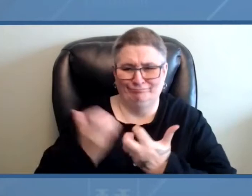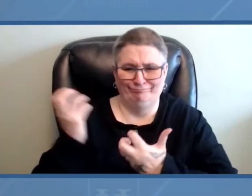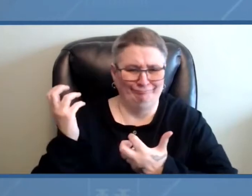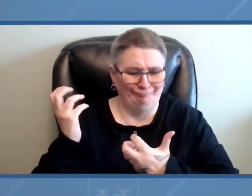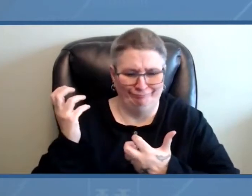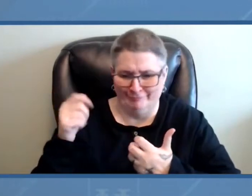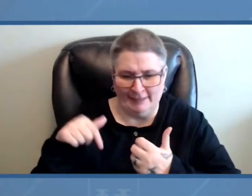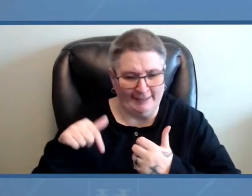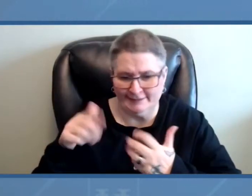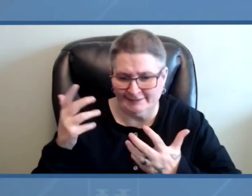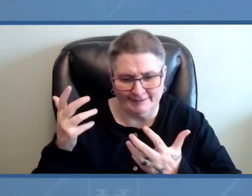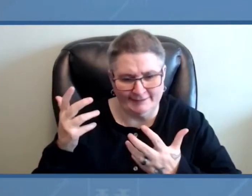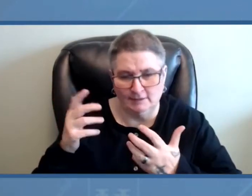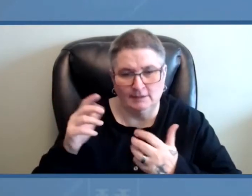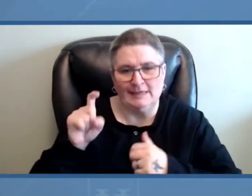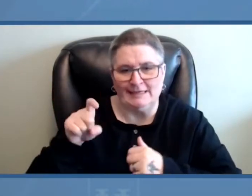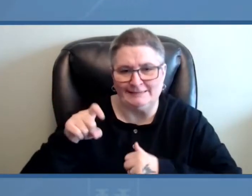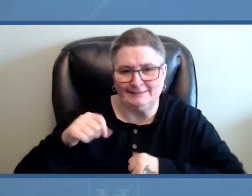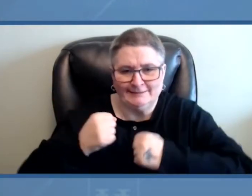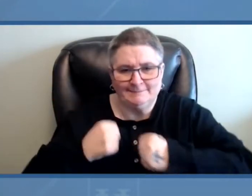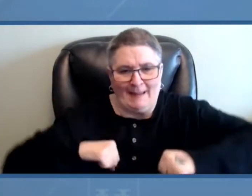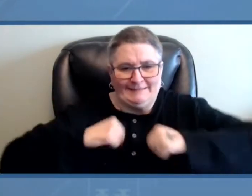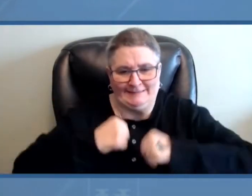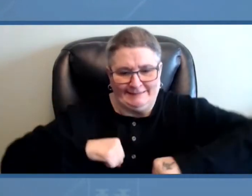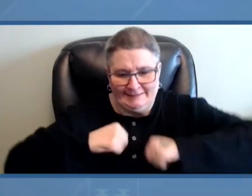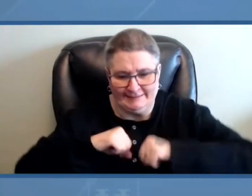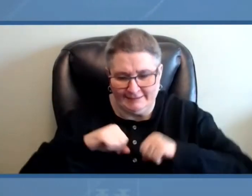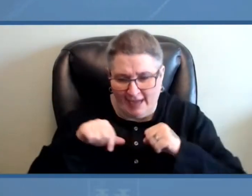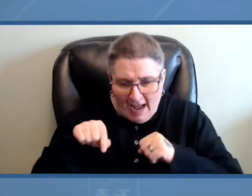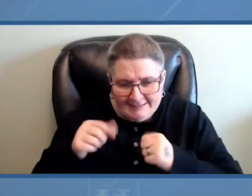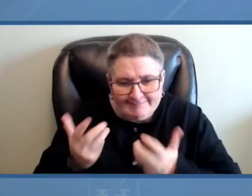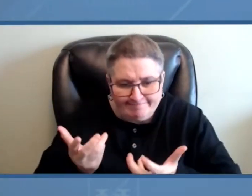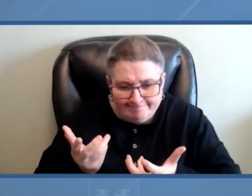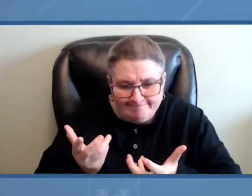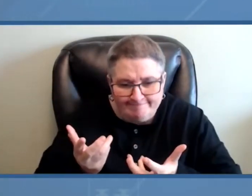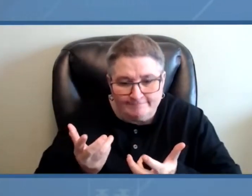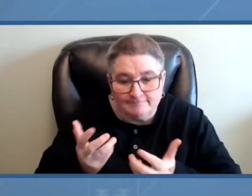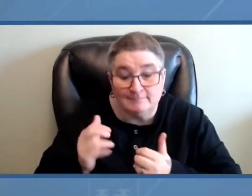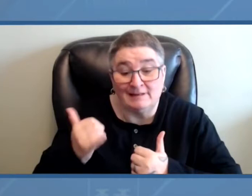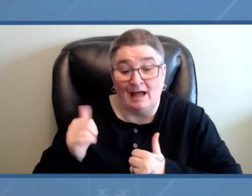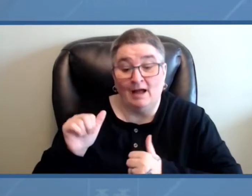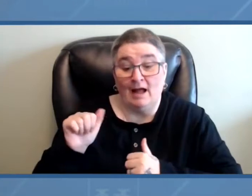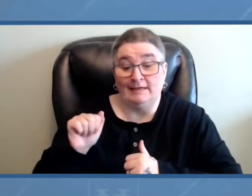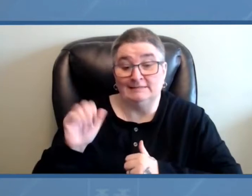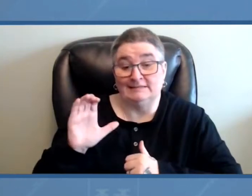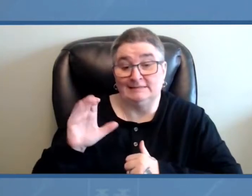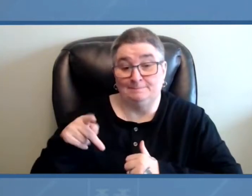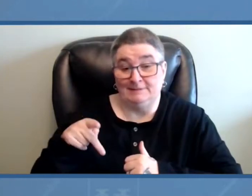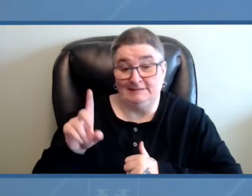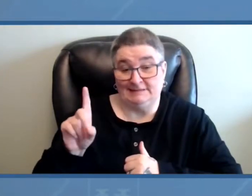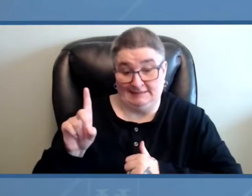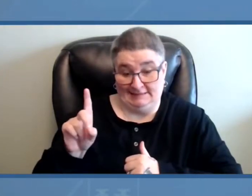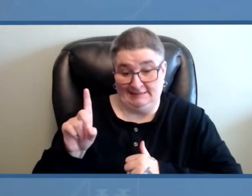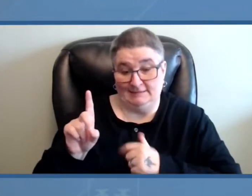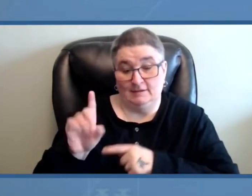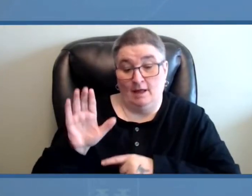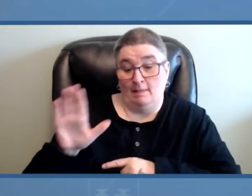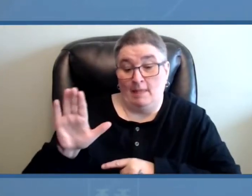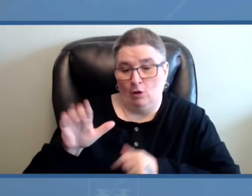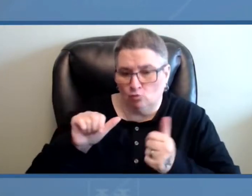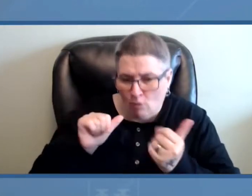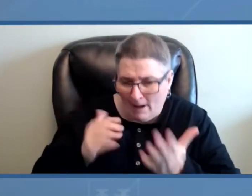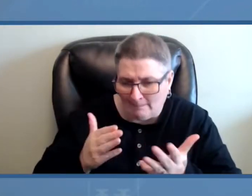be installed due to a lack of space. Based on the ACPD's recommendations, we